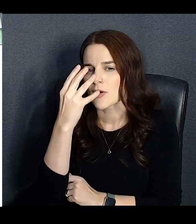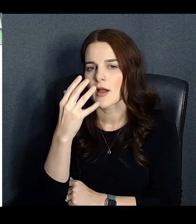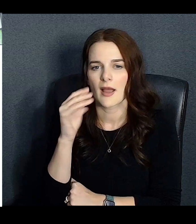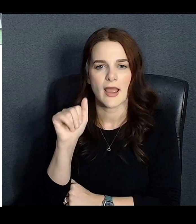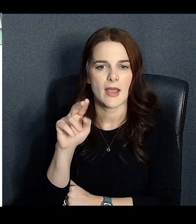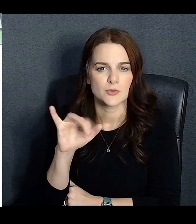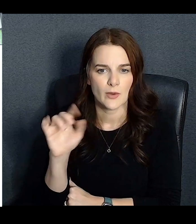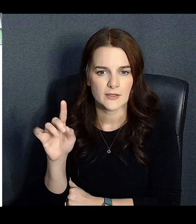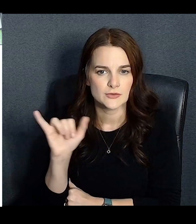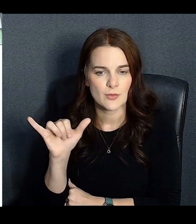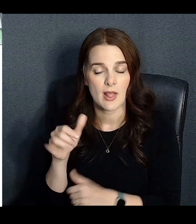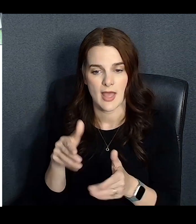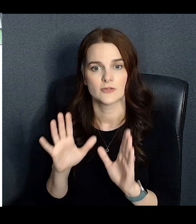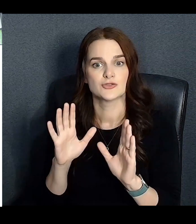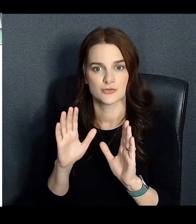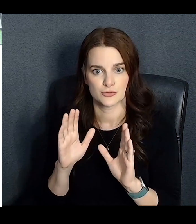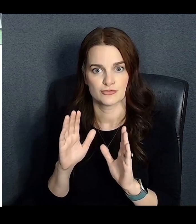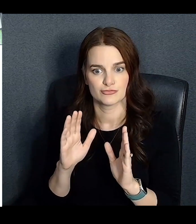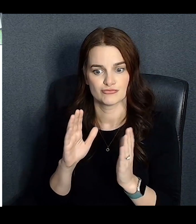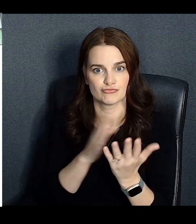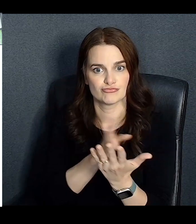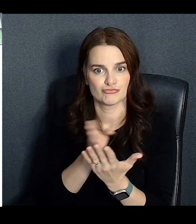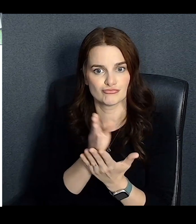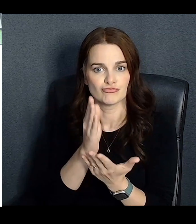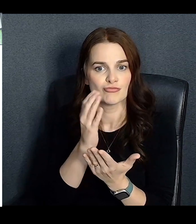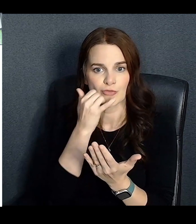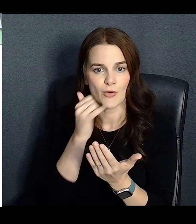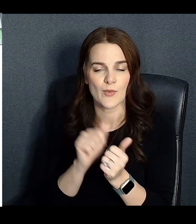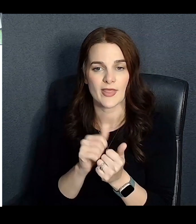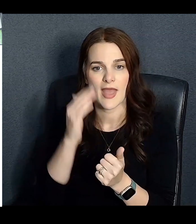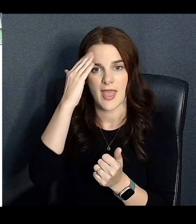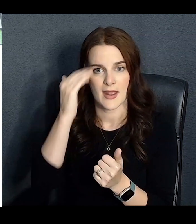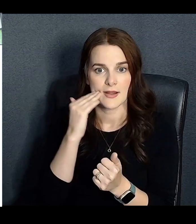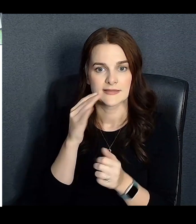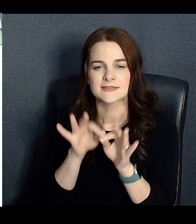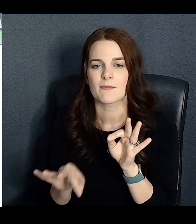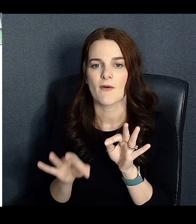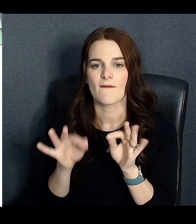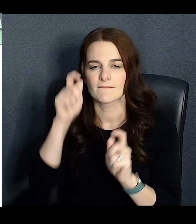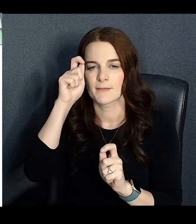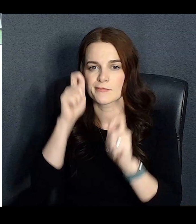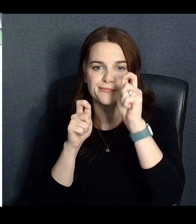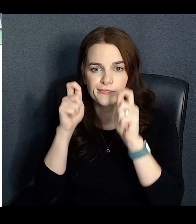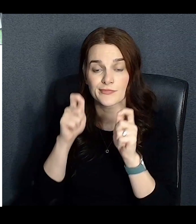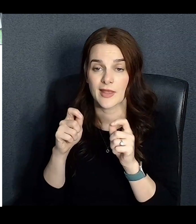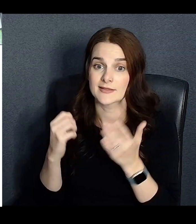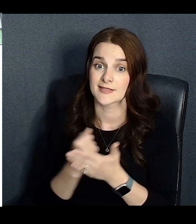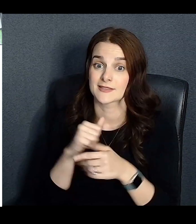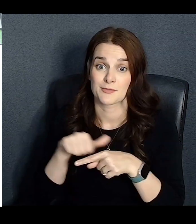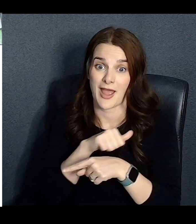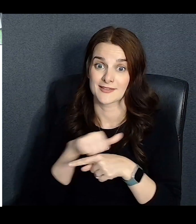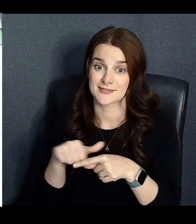which basically same thing. It allows you to navigate your phone with your head and a few simple facial gestures. So it